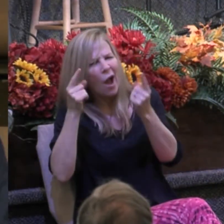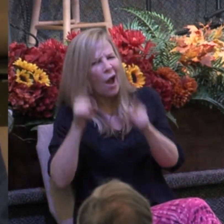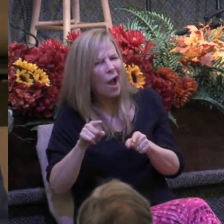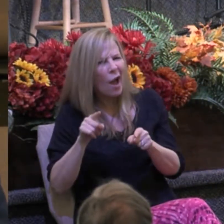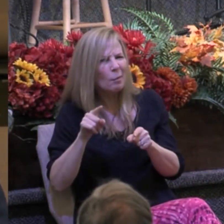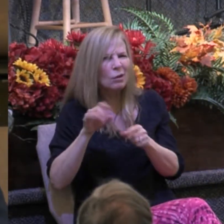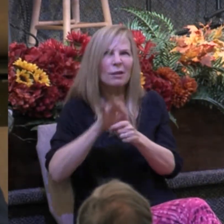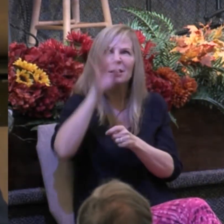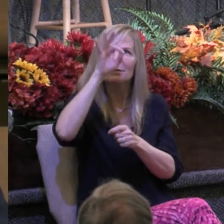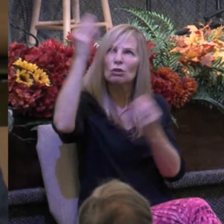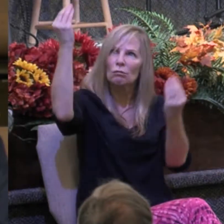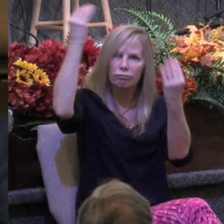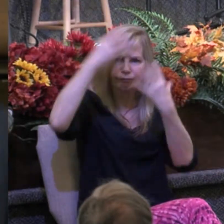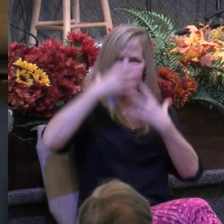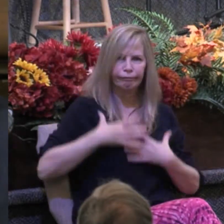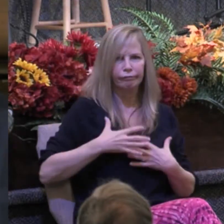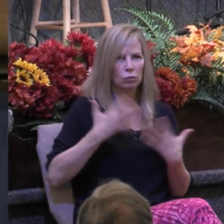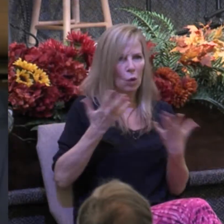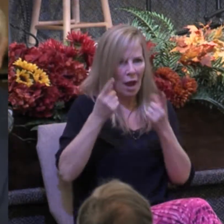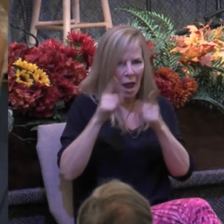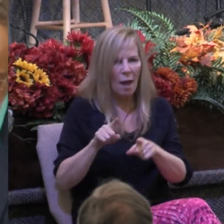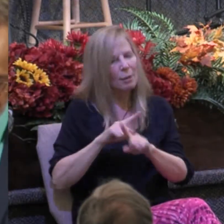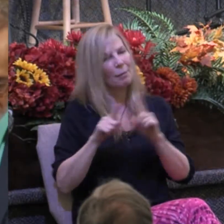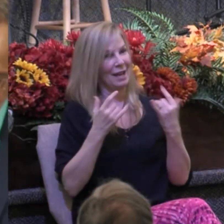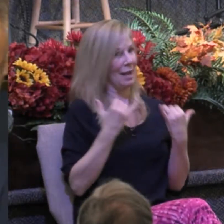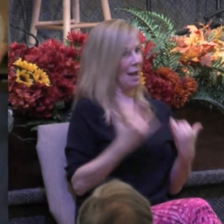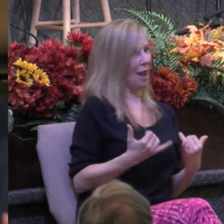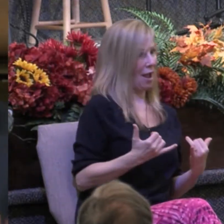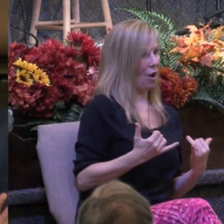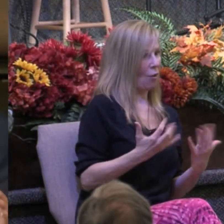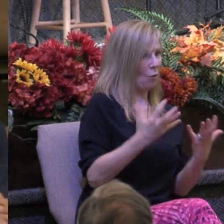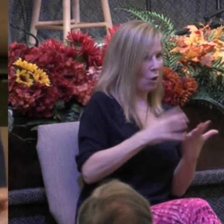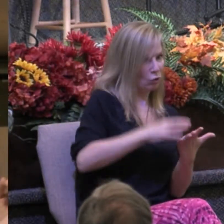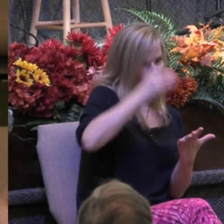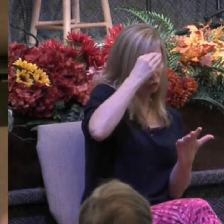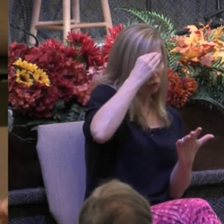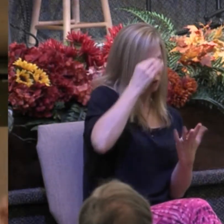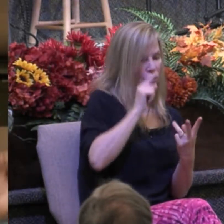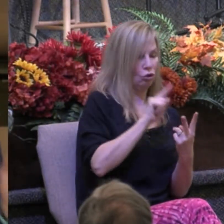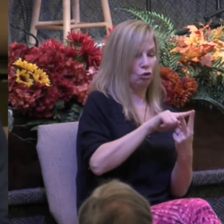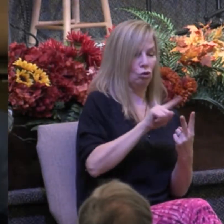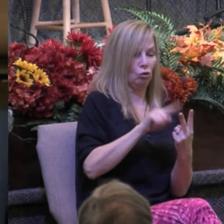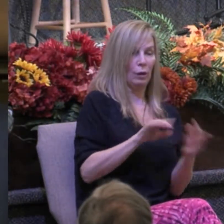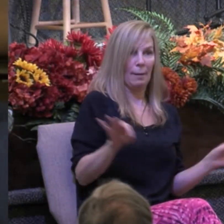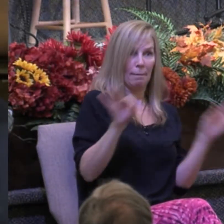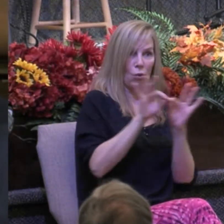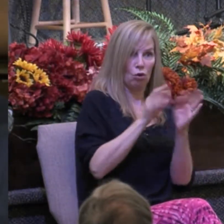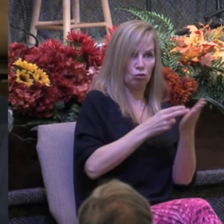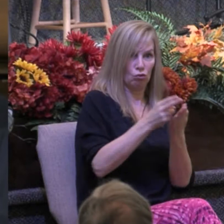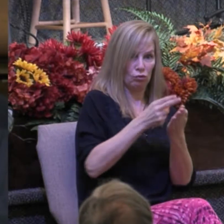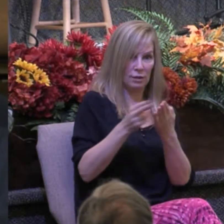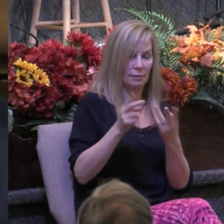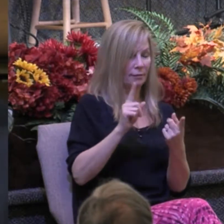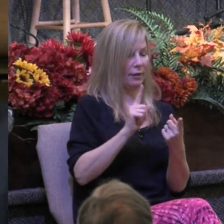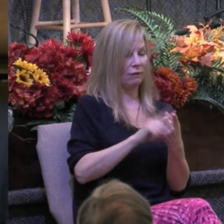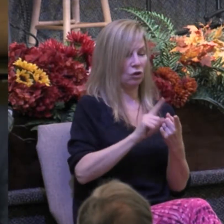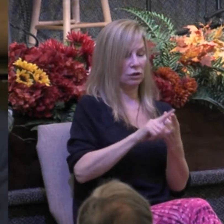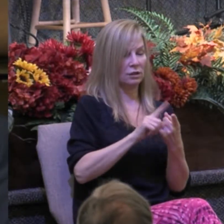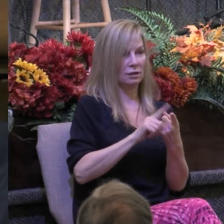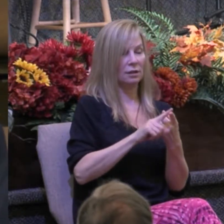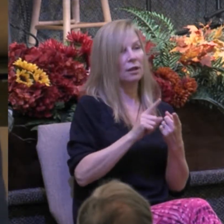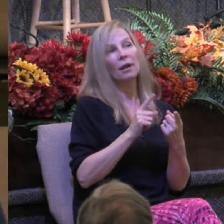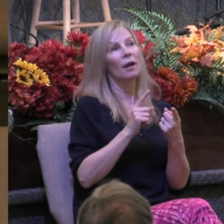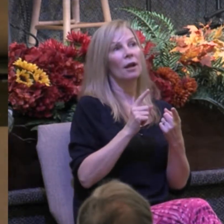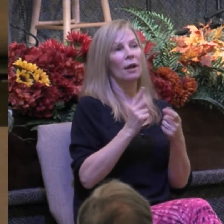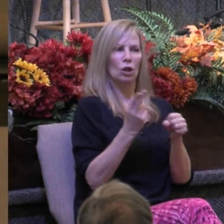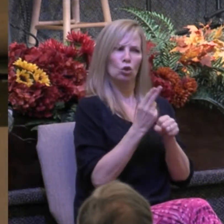to the apostles. But what I want you to see right now are two very important truths. First of all, in